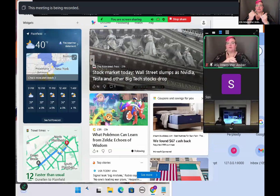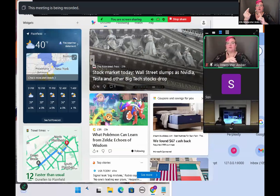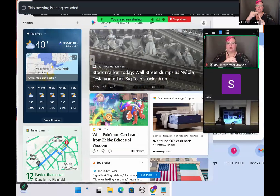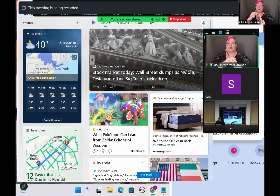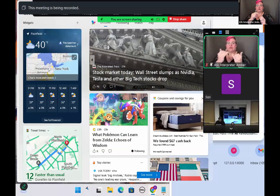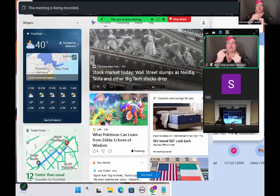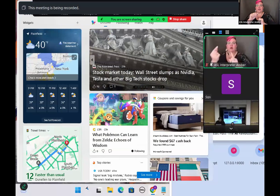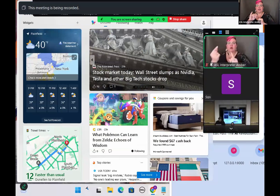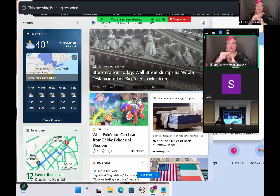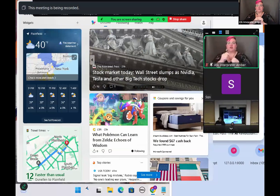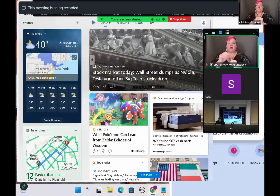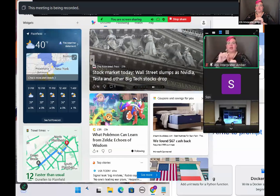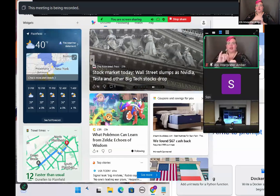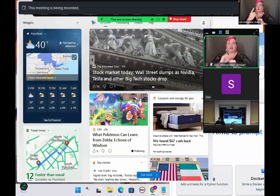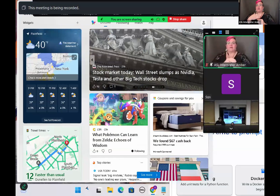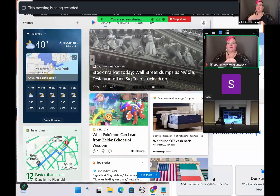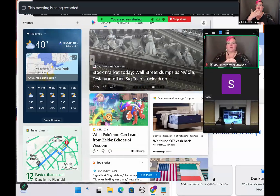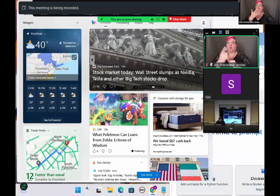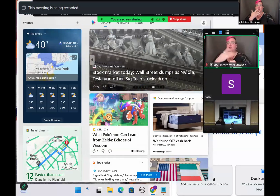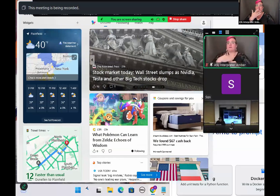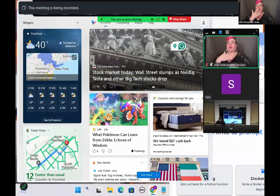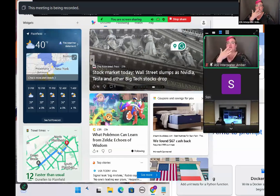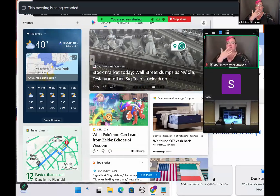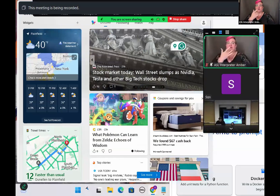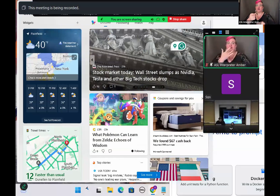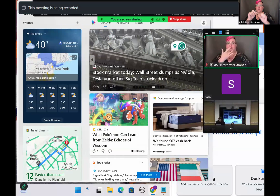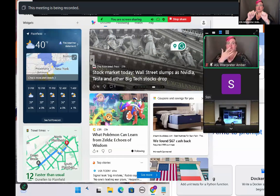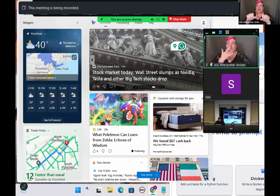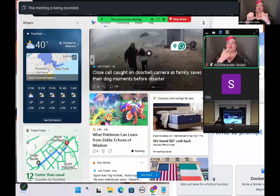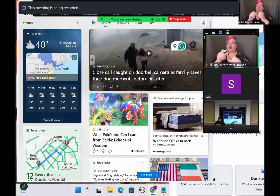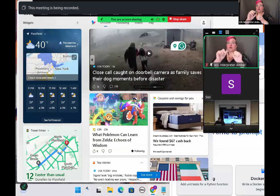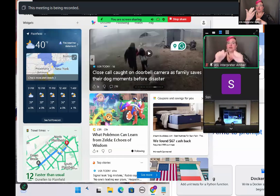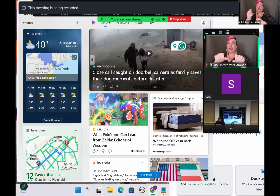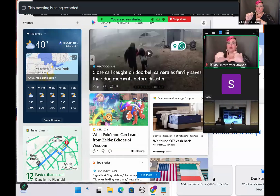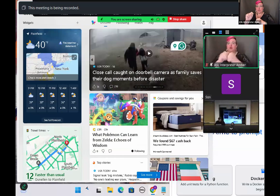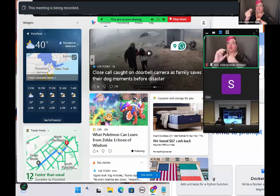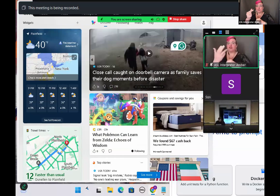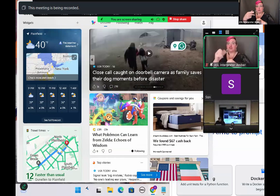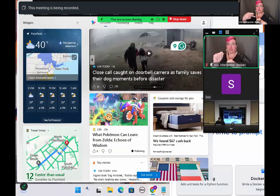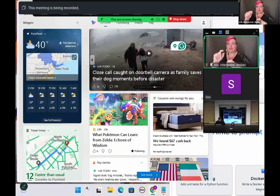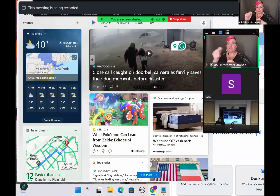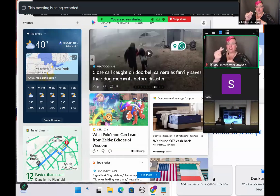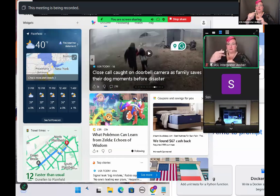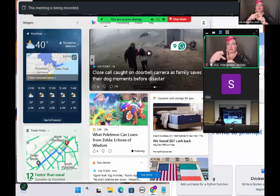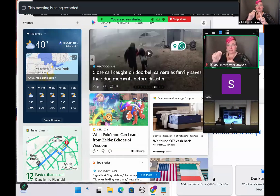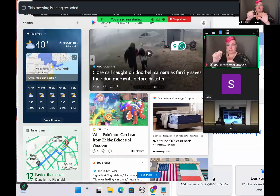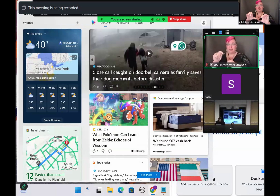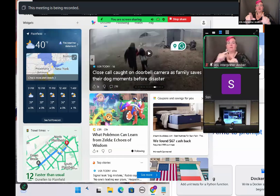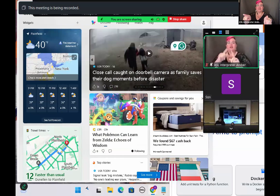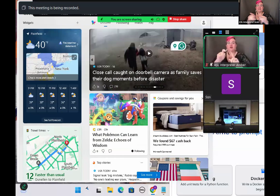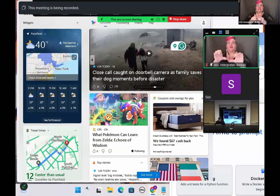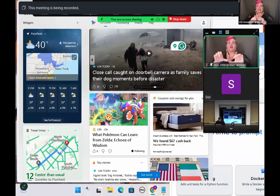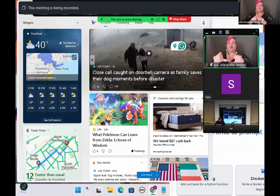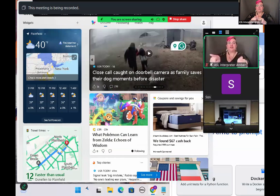AI. Studio. one of my I favorite enter. platforms, though you can do it on ChatGPT It's you just have to do it in the same prompt.